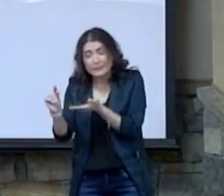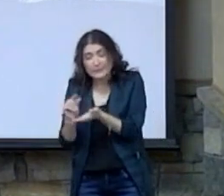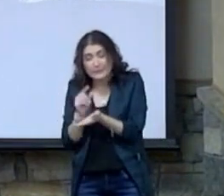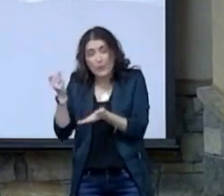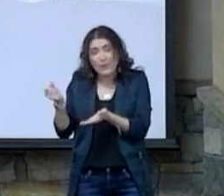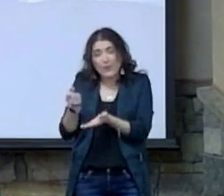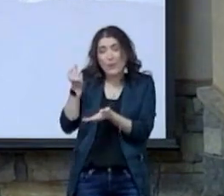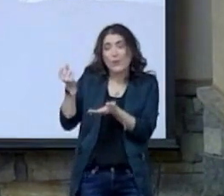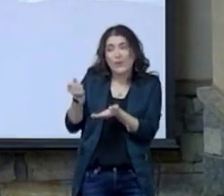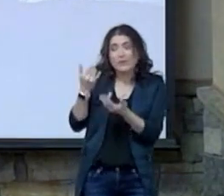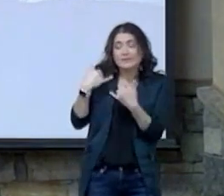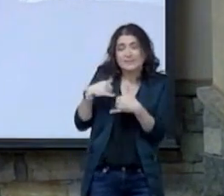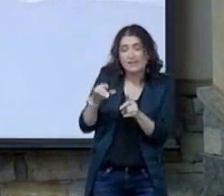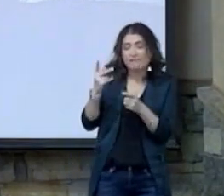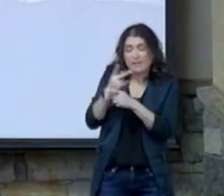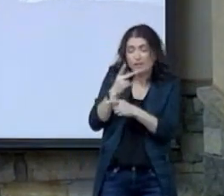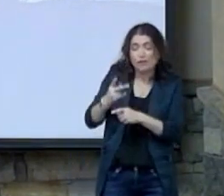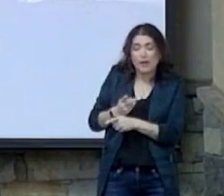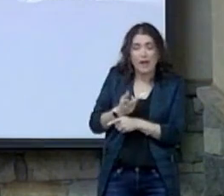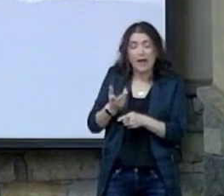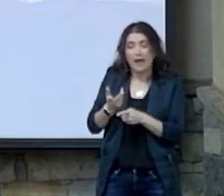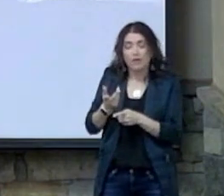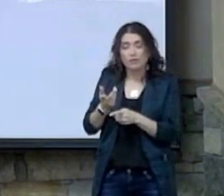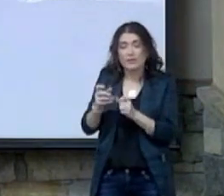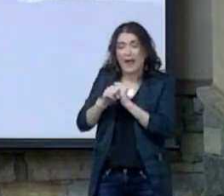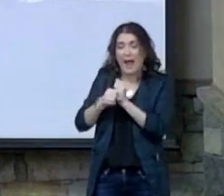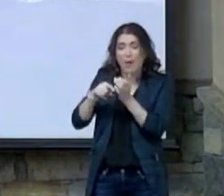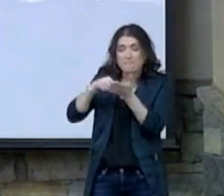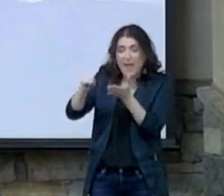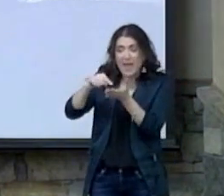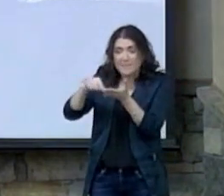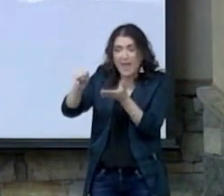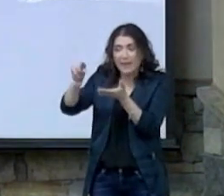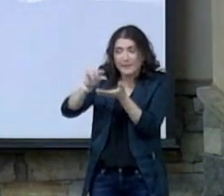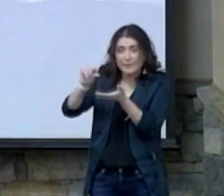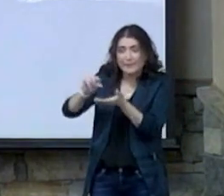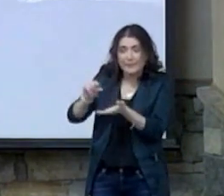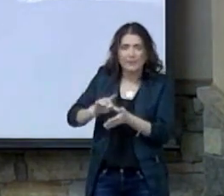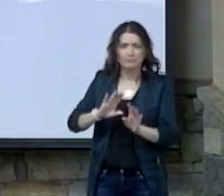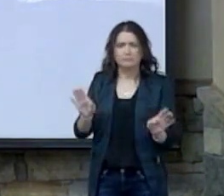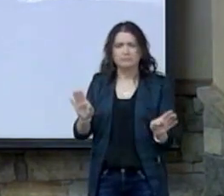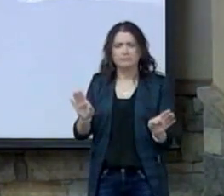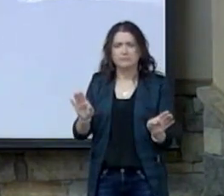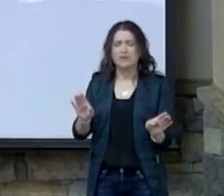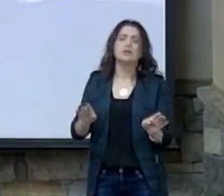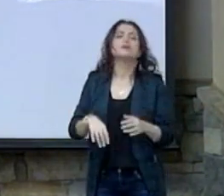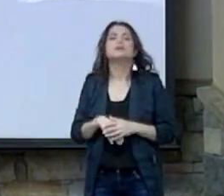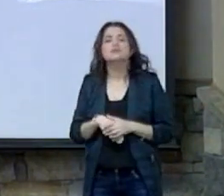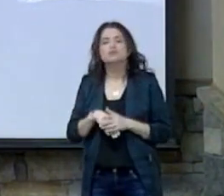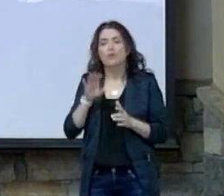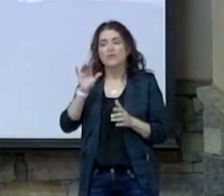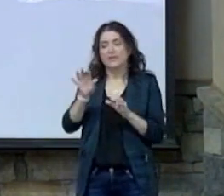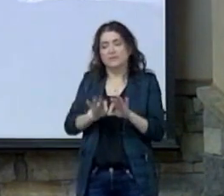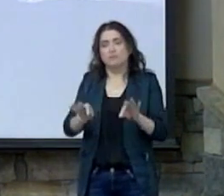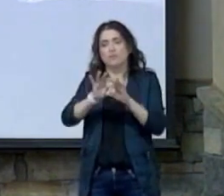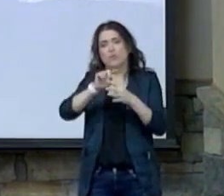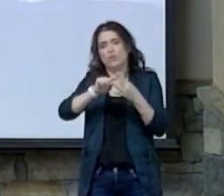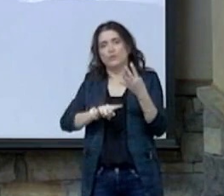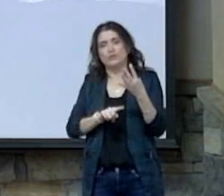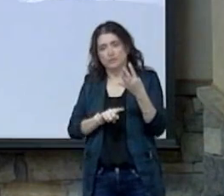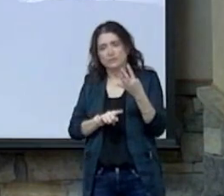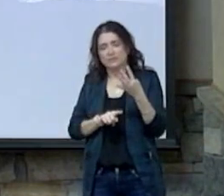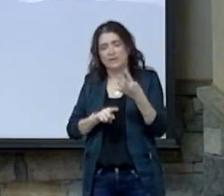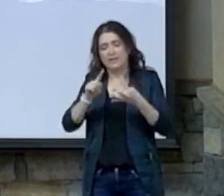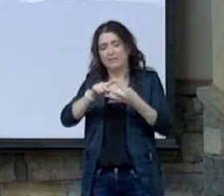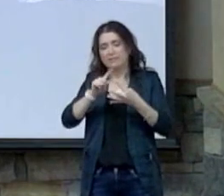holding on to the rest of the debt and we'll figure out an extended payment plan. So we have these important words, the idea